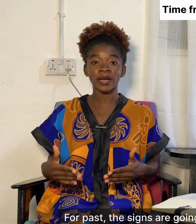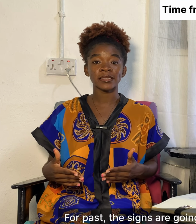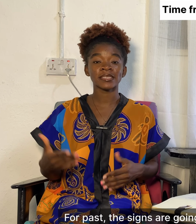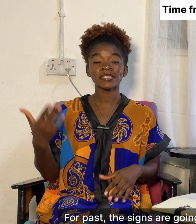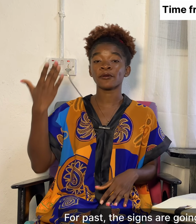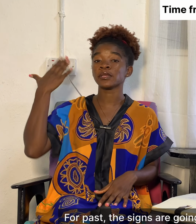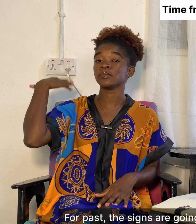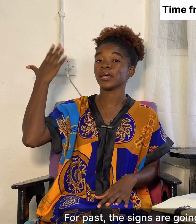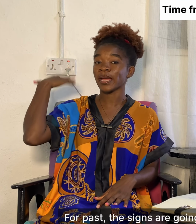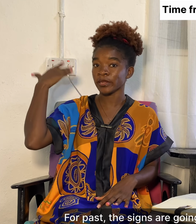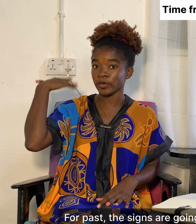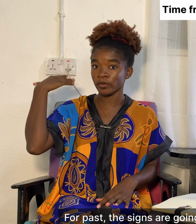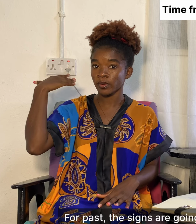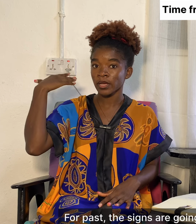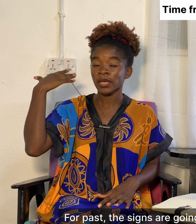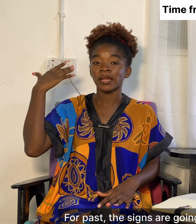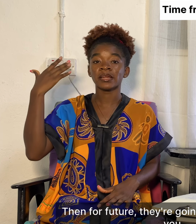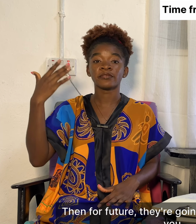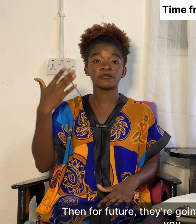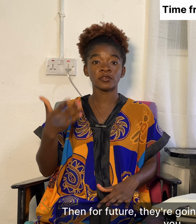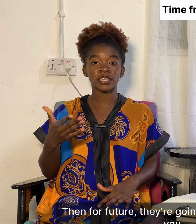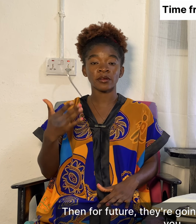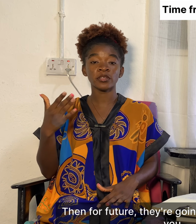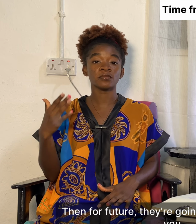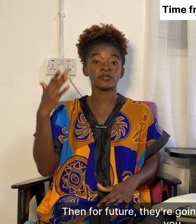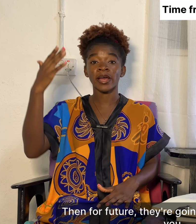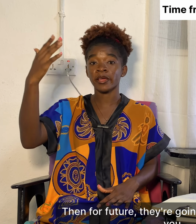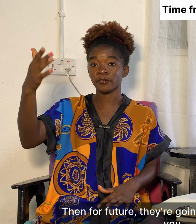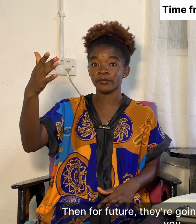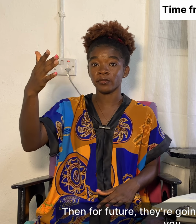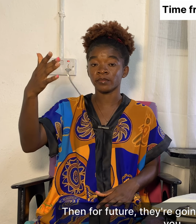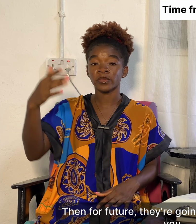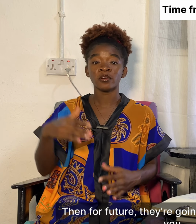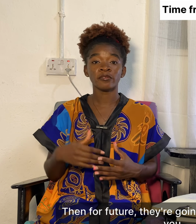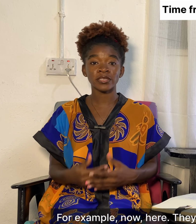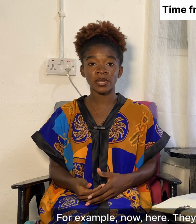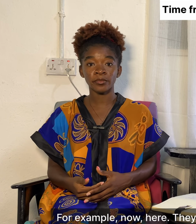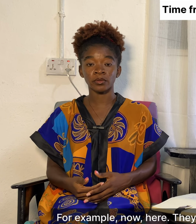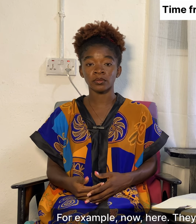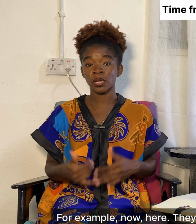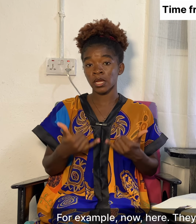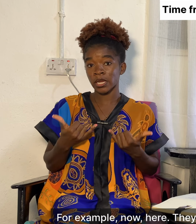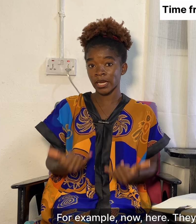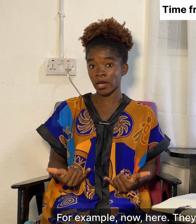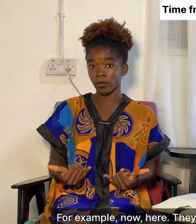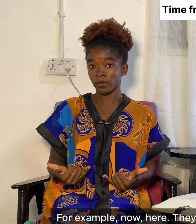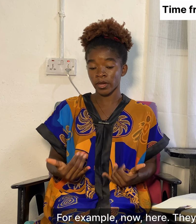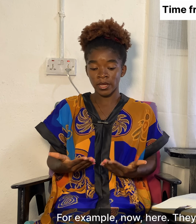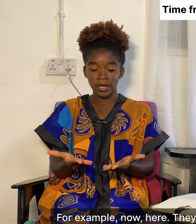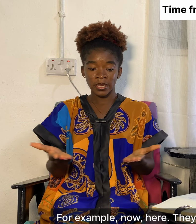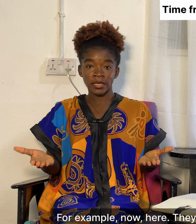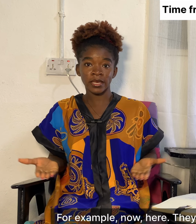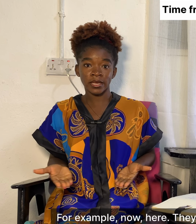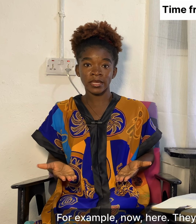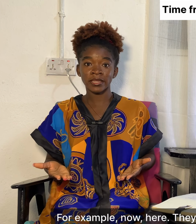the signs are going to be behind you. And then for future, they're going to move ahead of you. For example, now, here, they are all